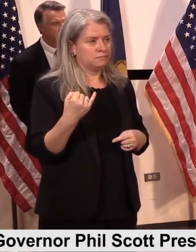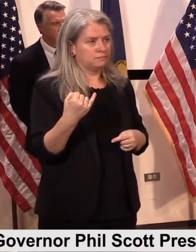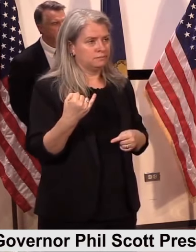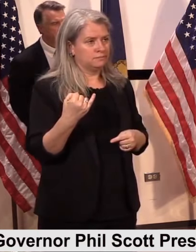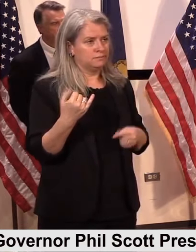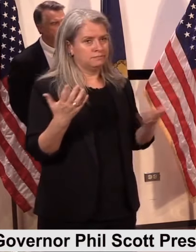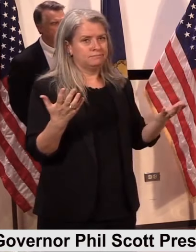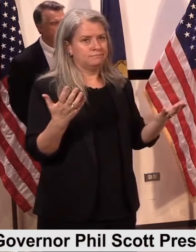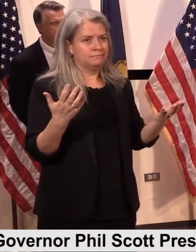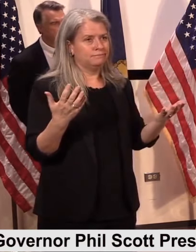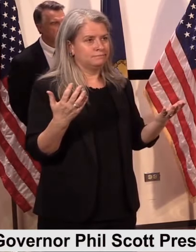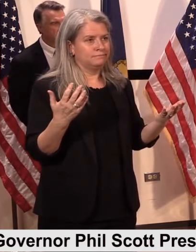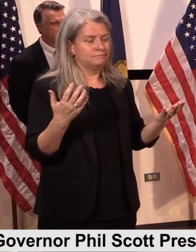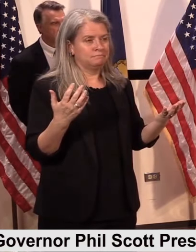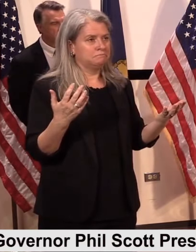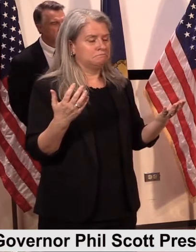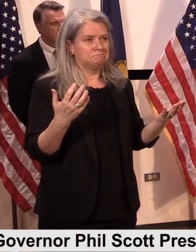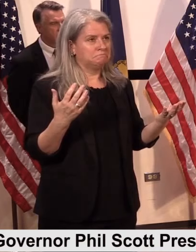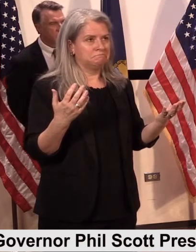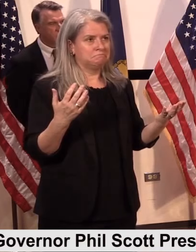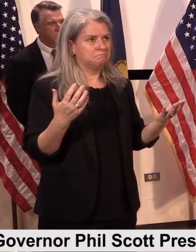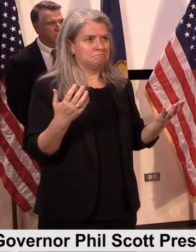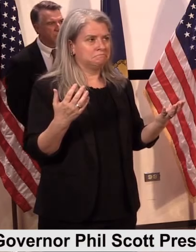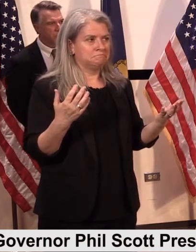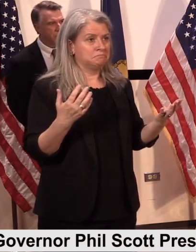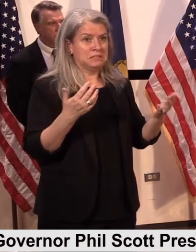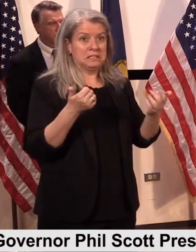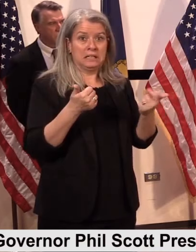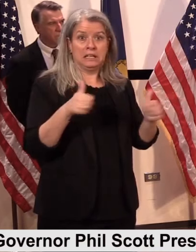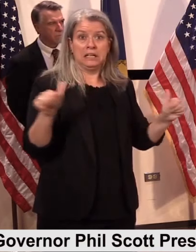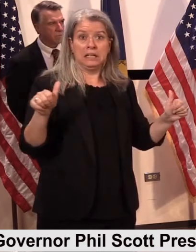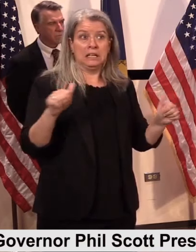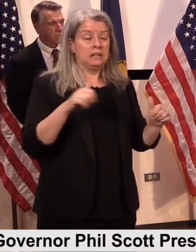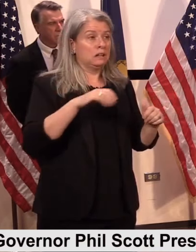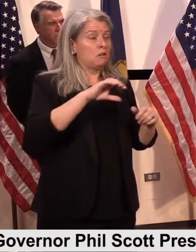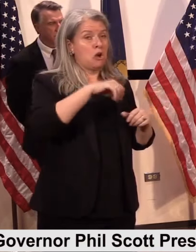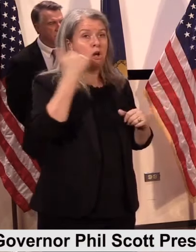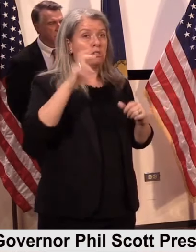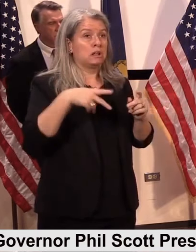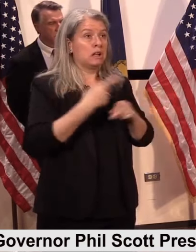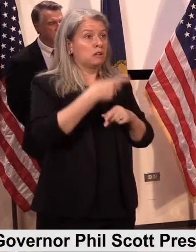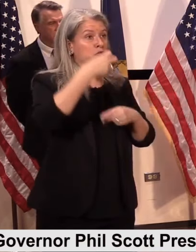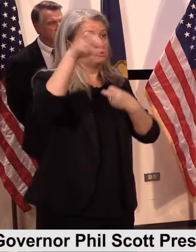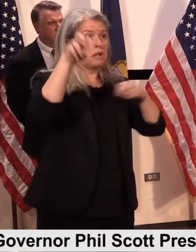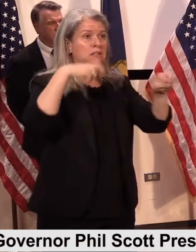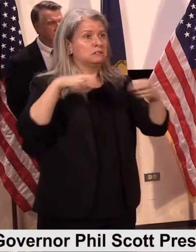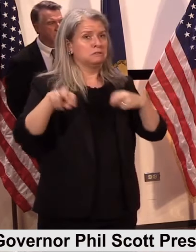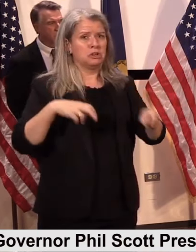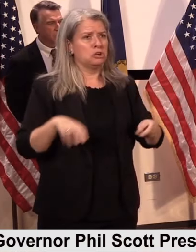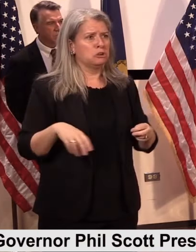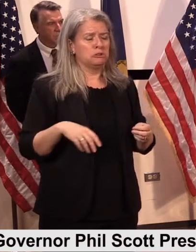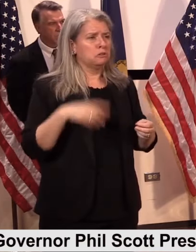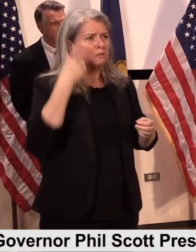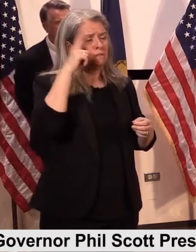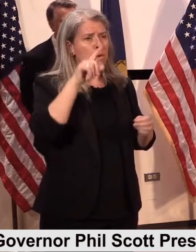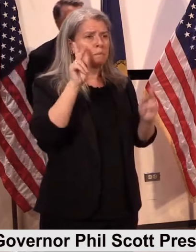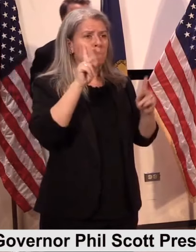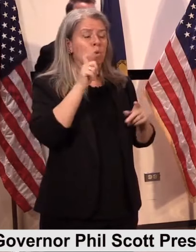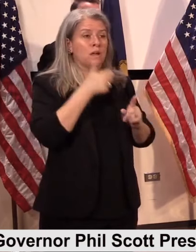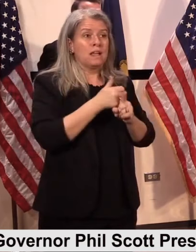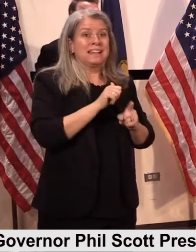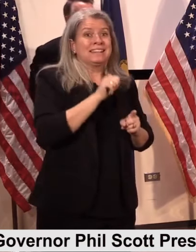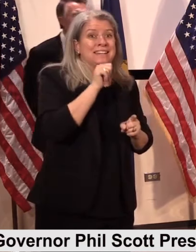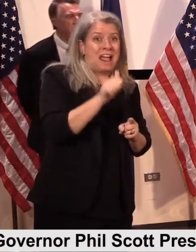I'm not aware if there's been any other sort of transfers that have happened with non-positive